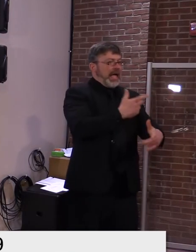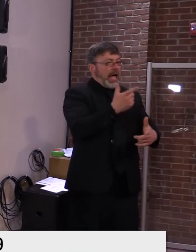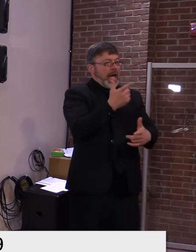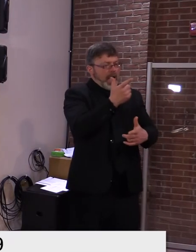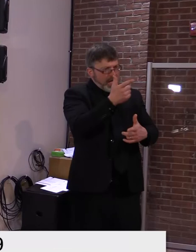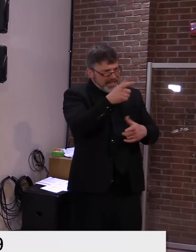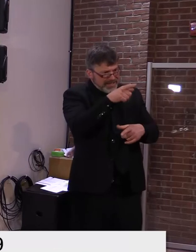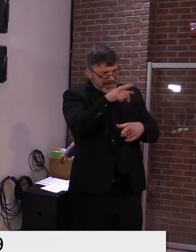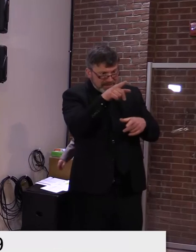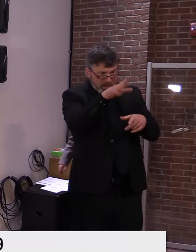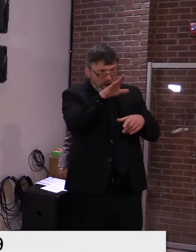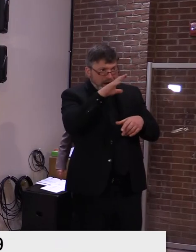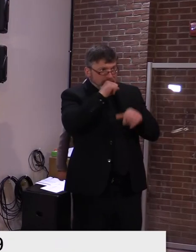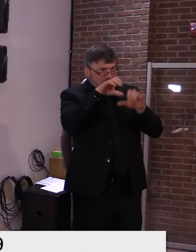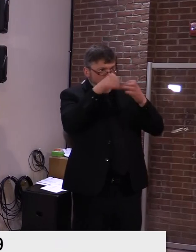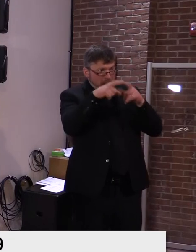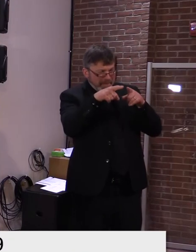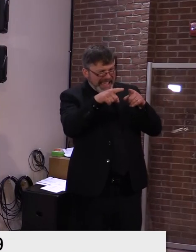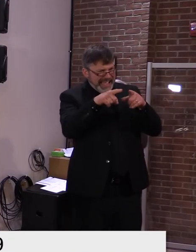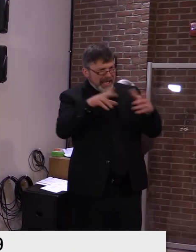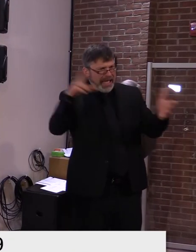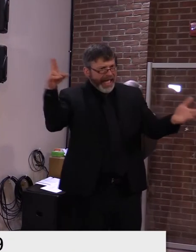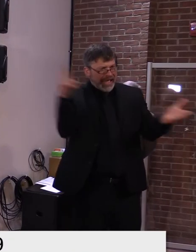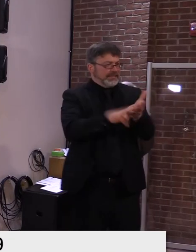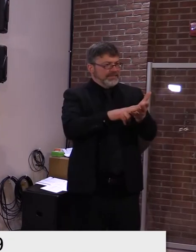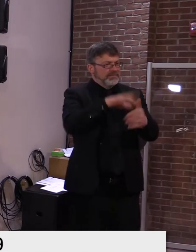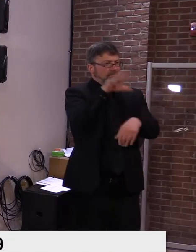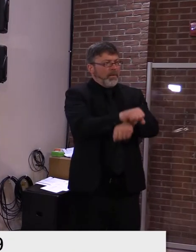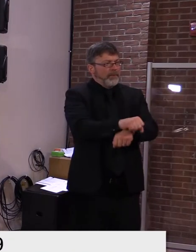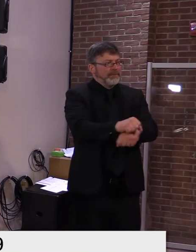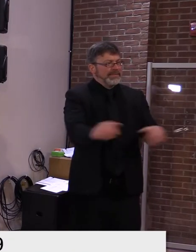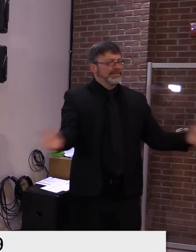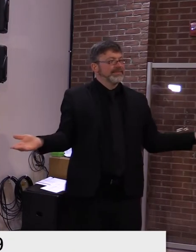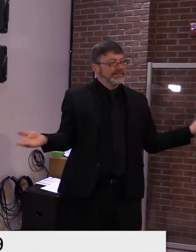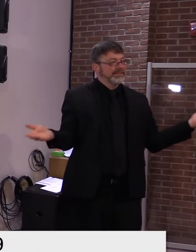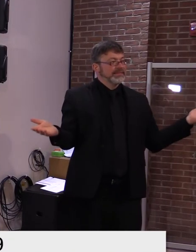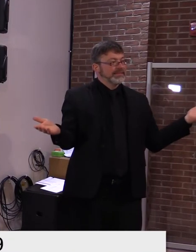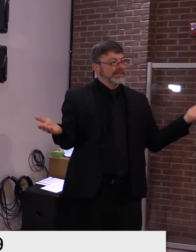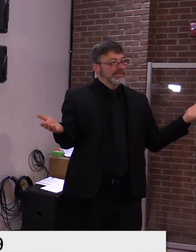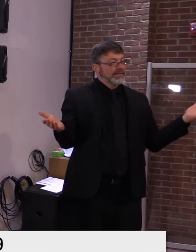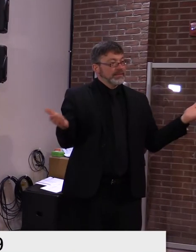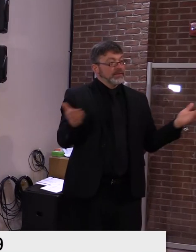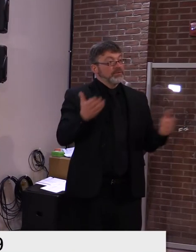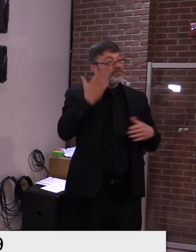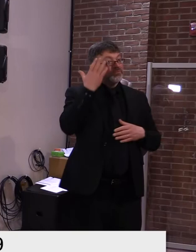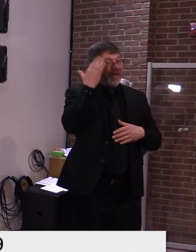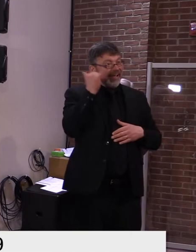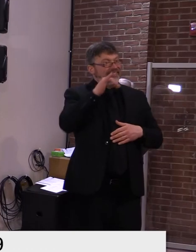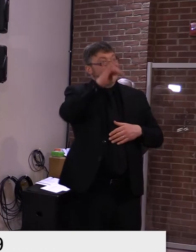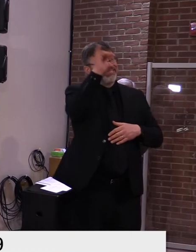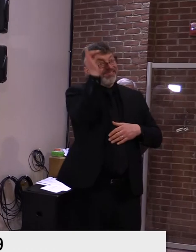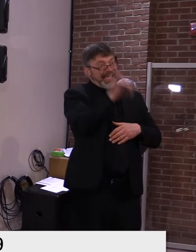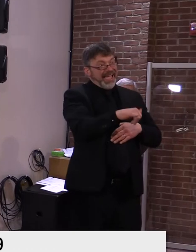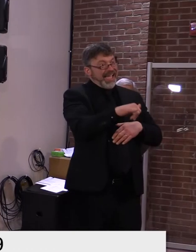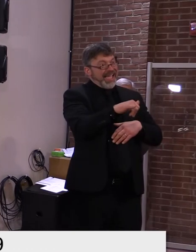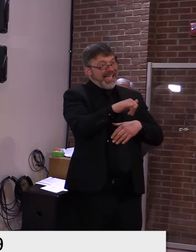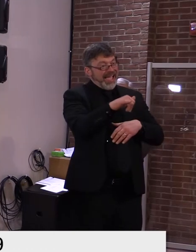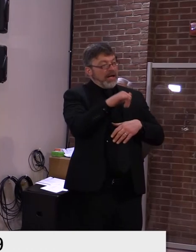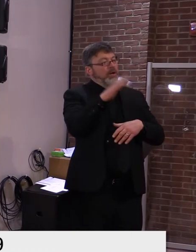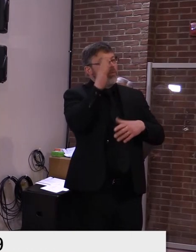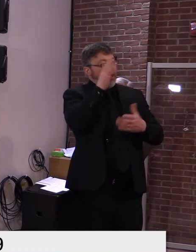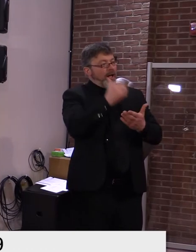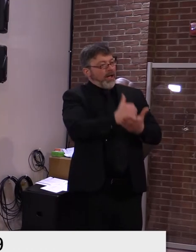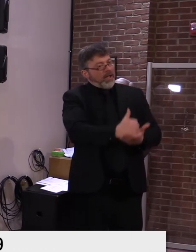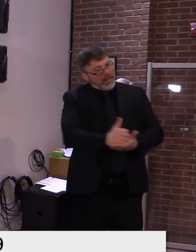your schools or your school's ability to open up to full-time operation, which we